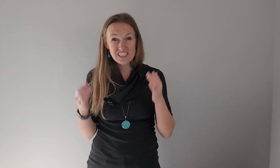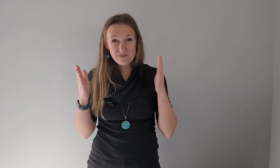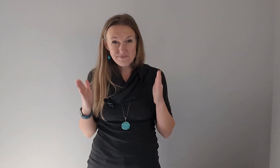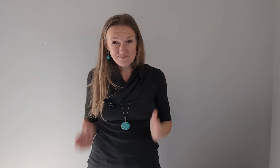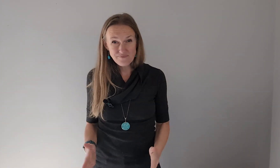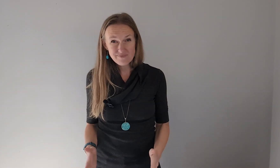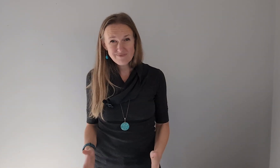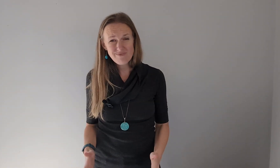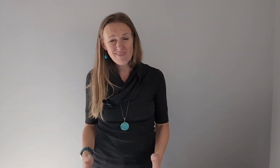wretch.